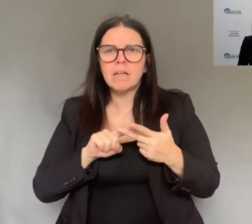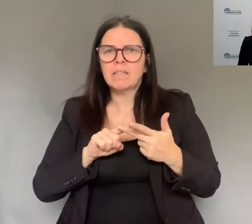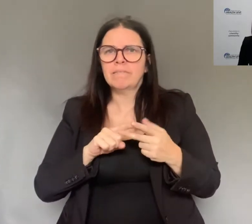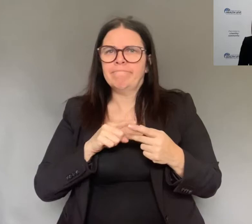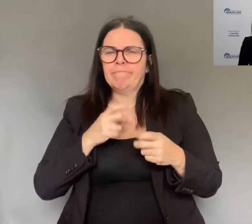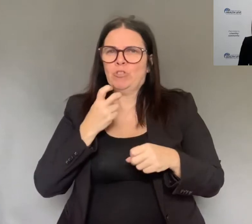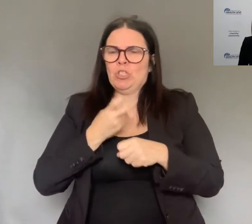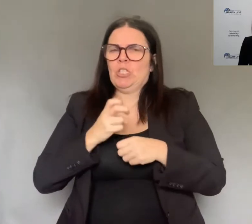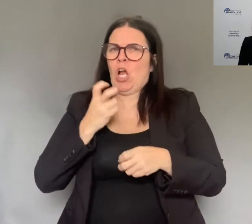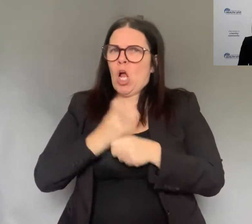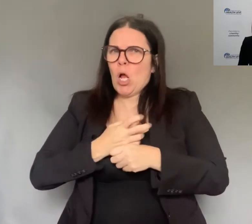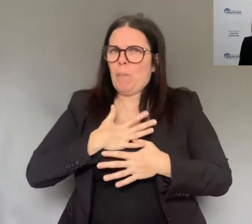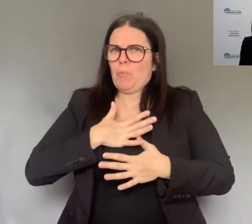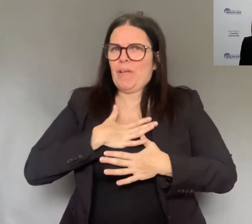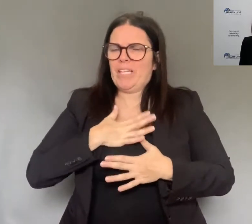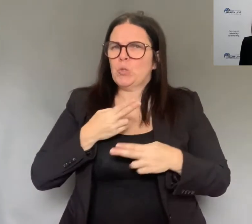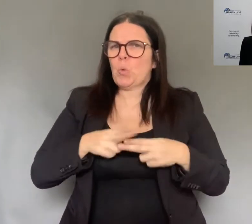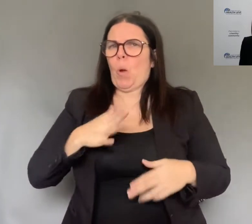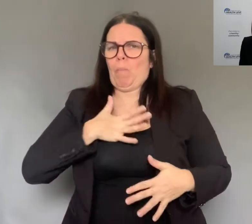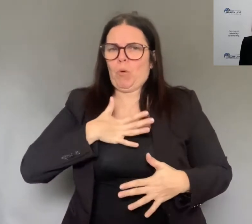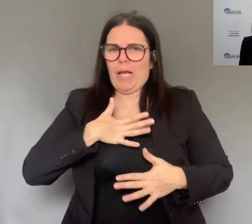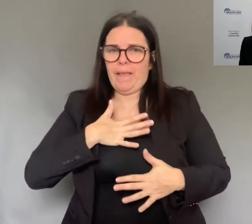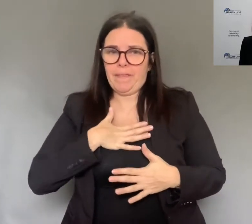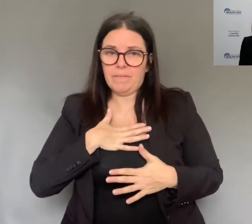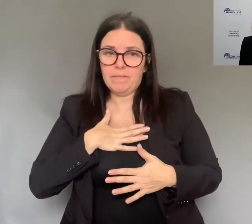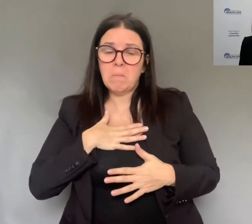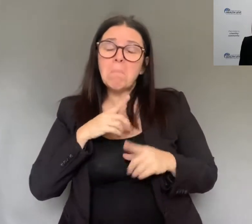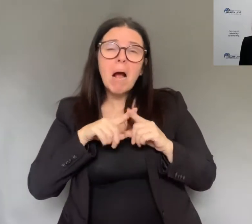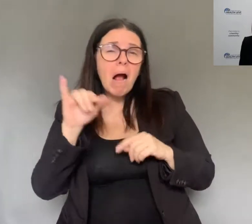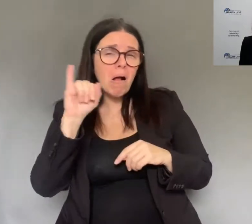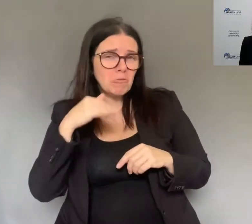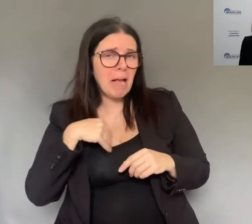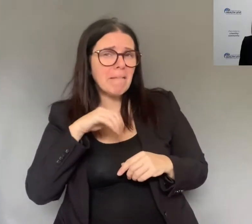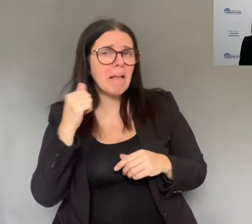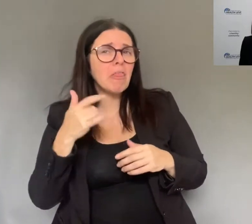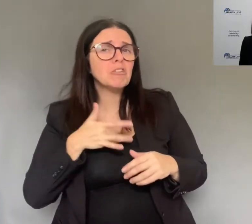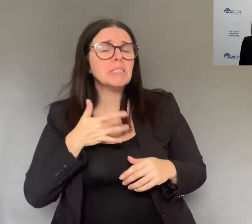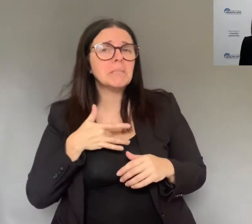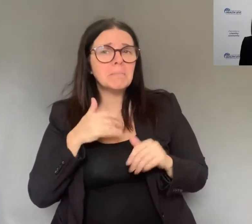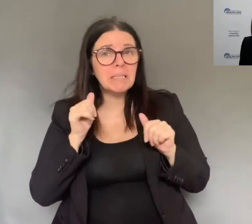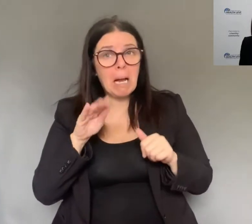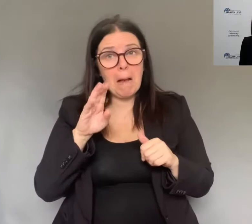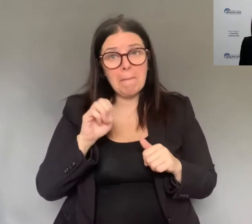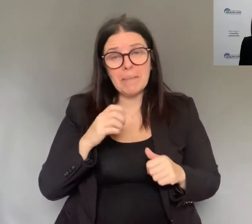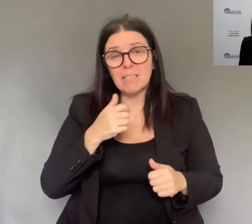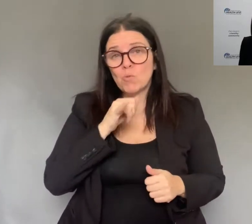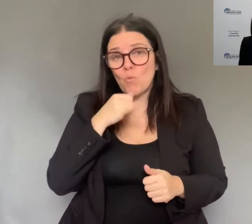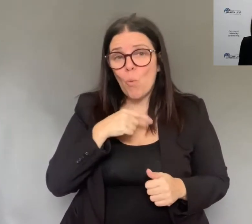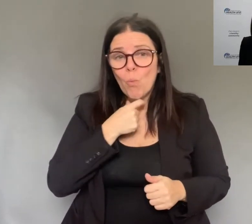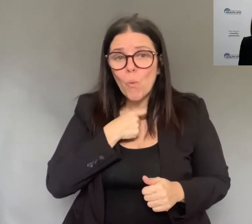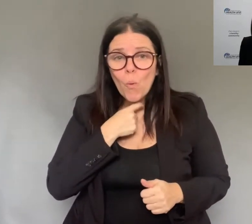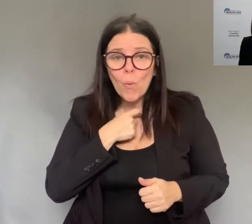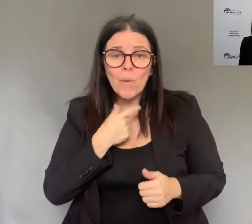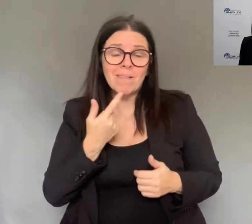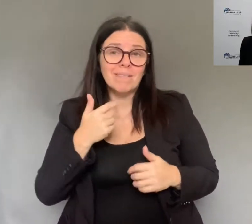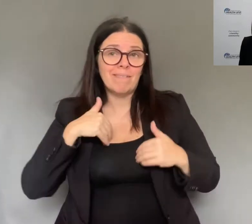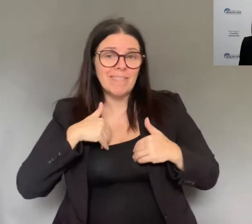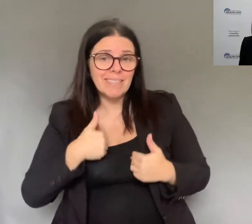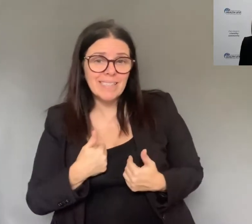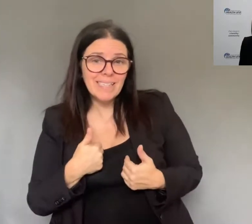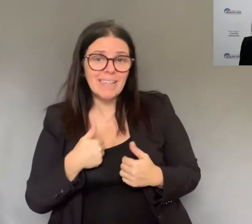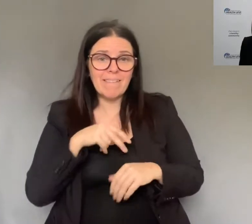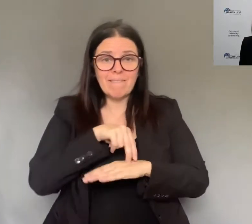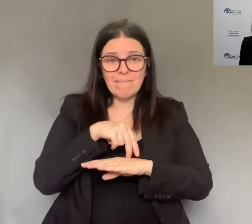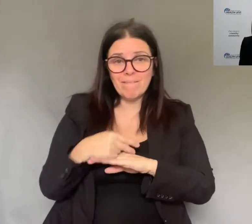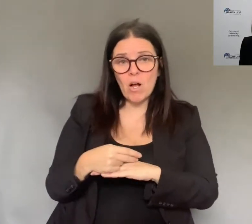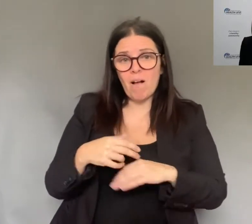call your primary care provider for a phone or virtual assessment. To access a local health care provider, a walk-in clinic,